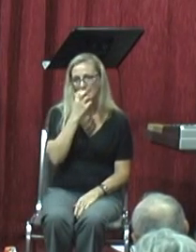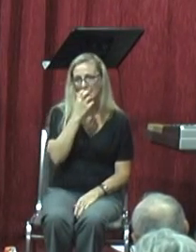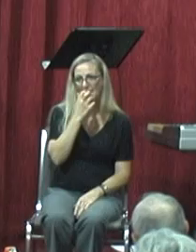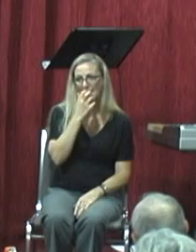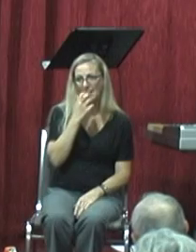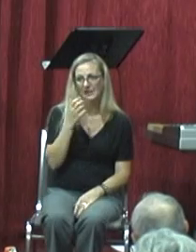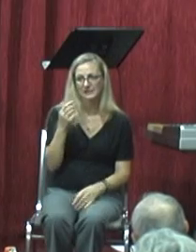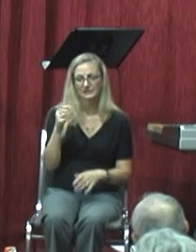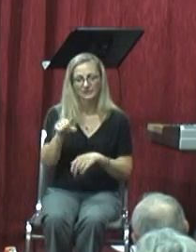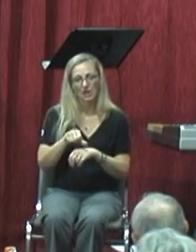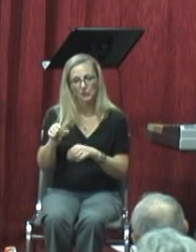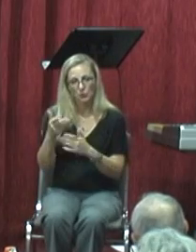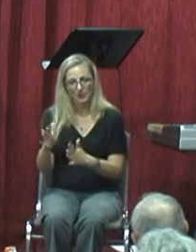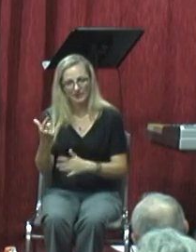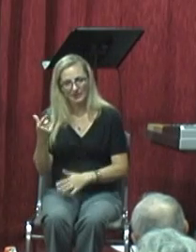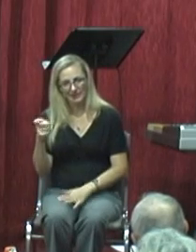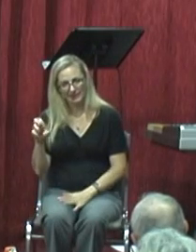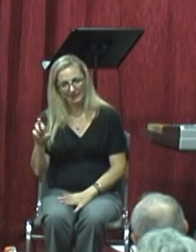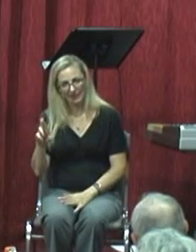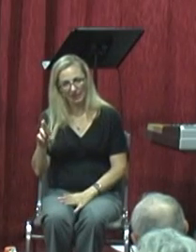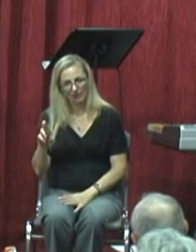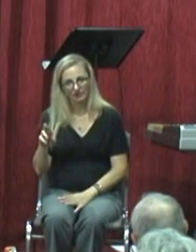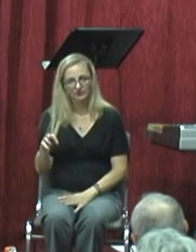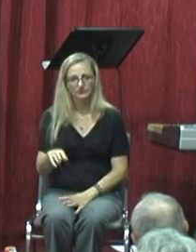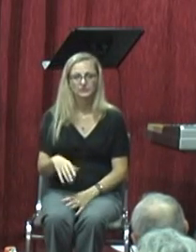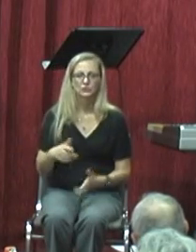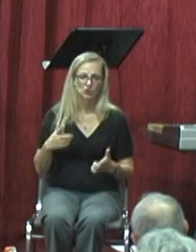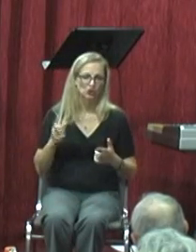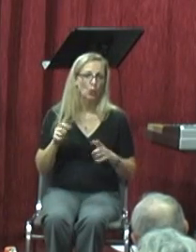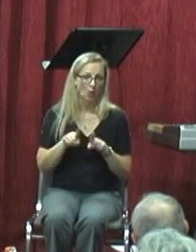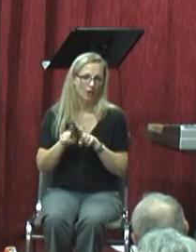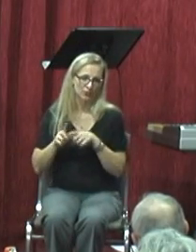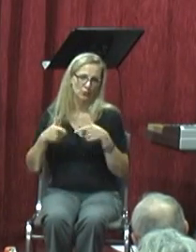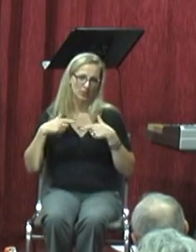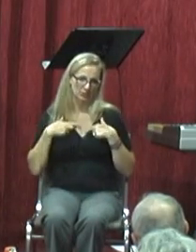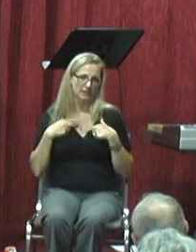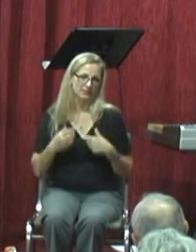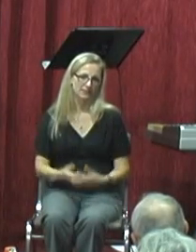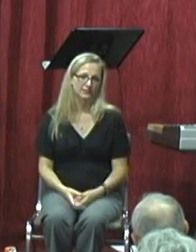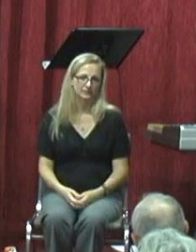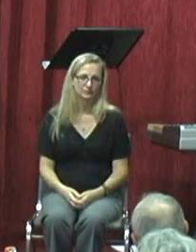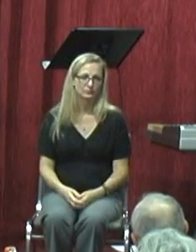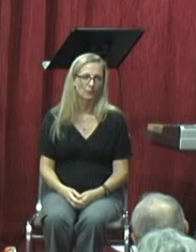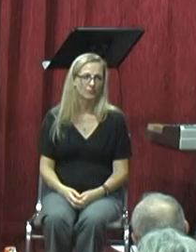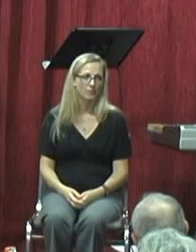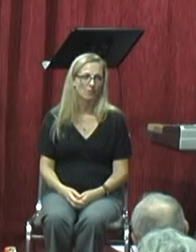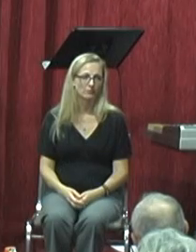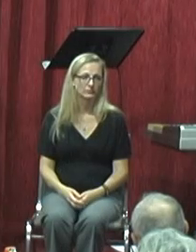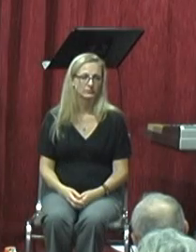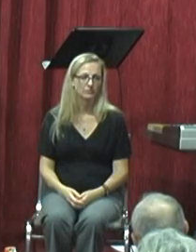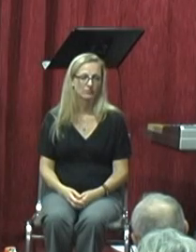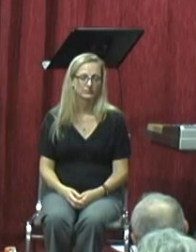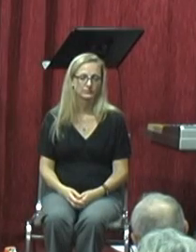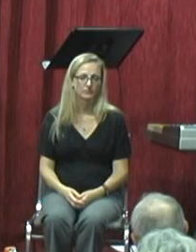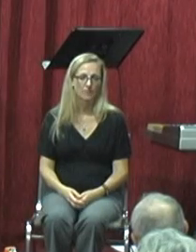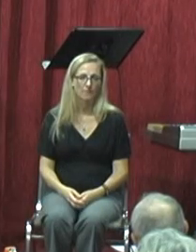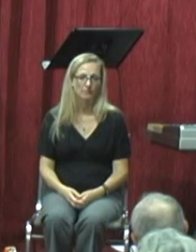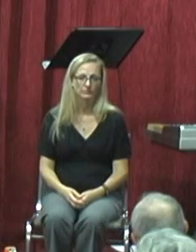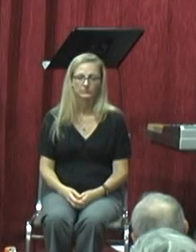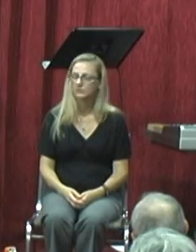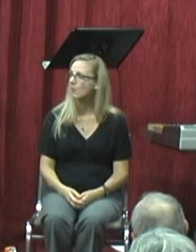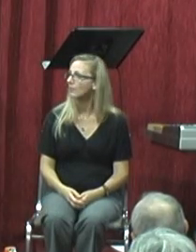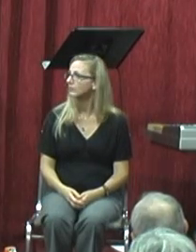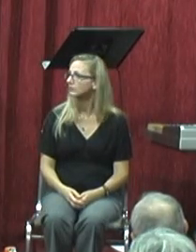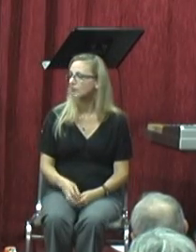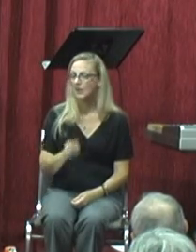an anointed ger. So it's a Kohen. It's an anointed ger. A ger mishihi is a